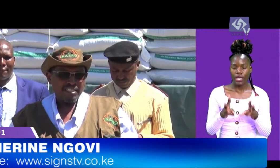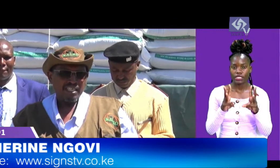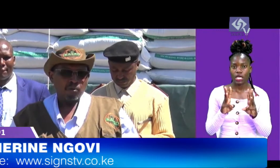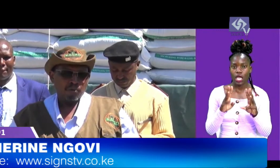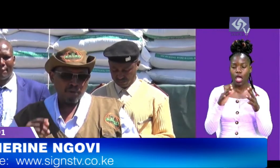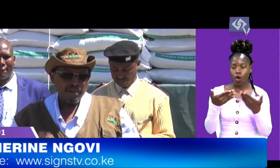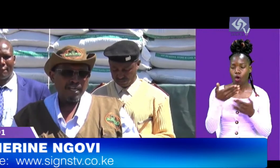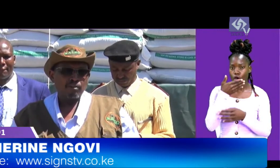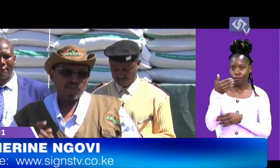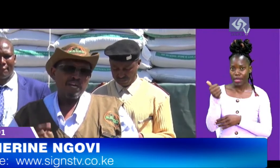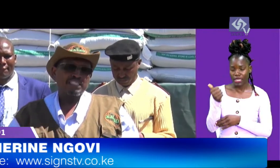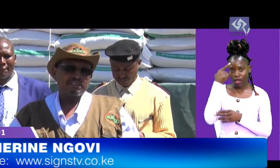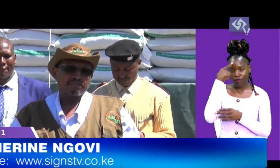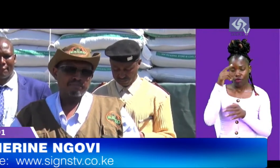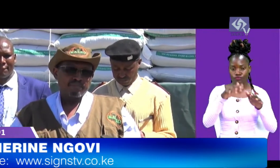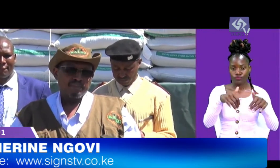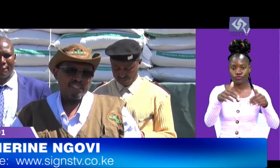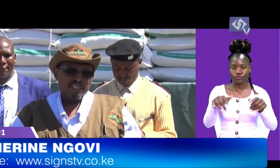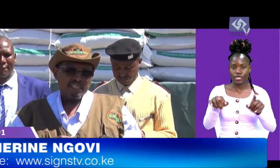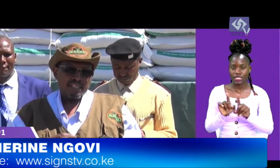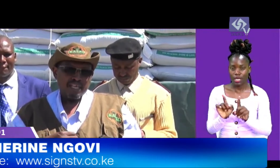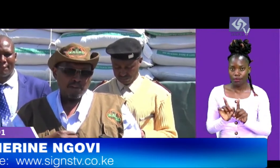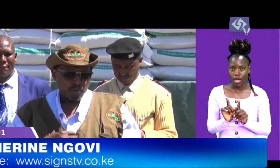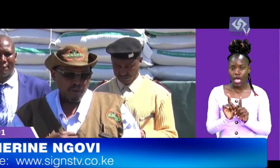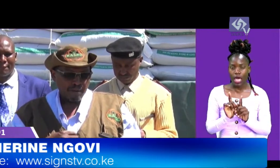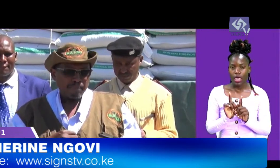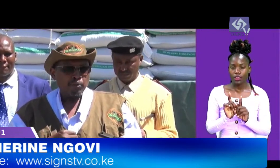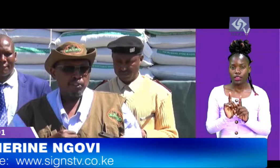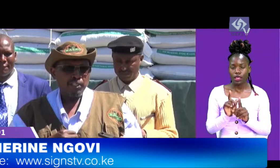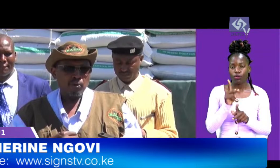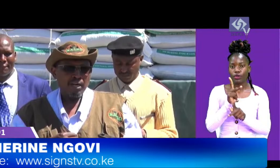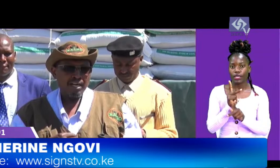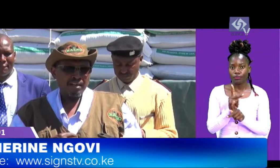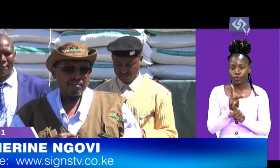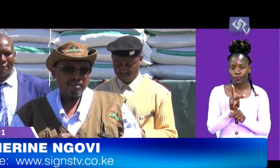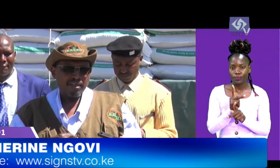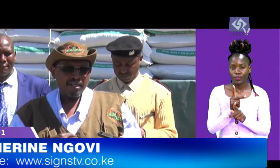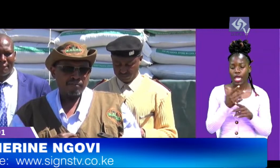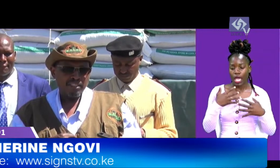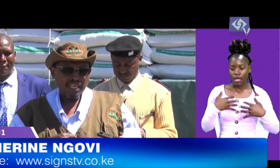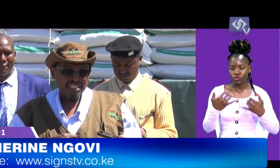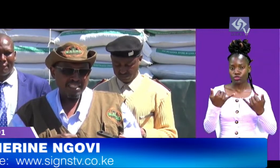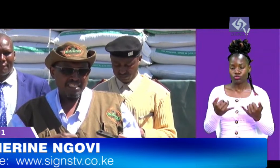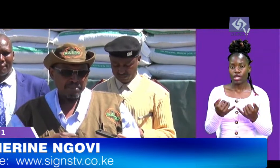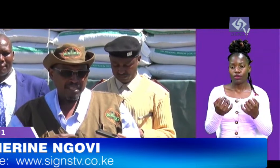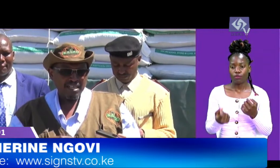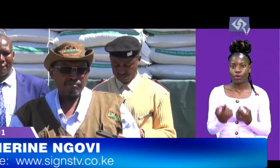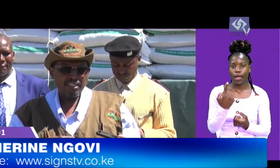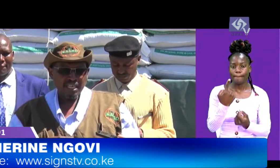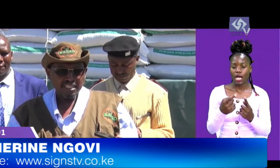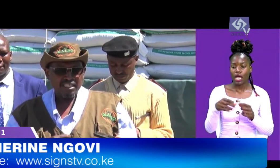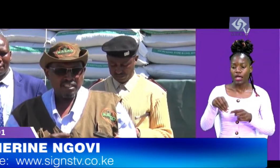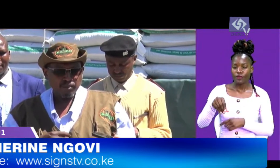za ukulima na ufugaji. Na leo tuko hapa kusindua subsidized fertilizer